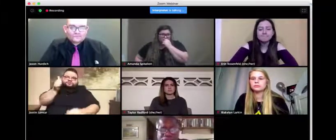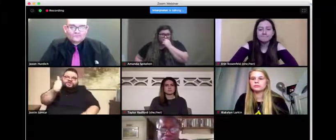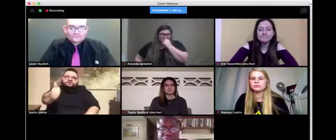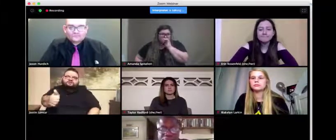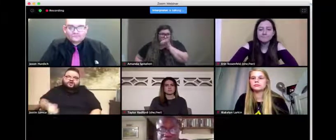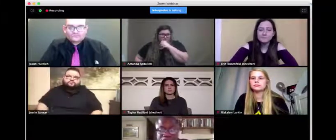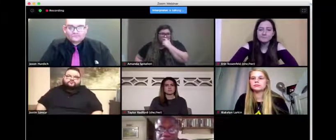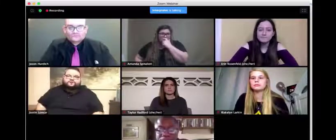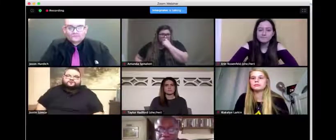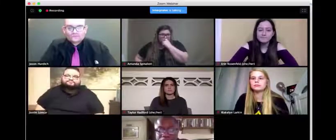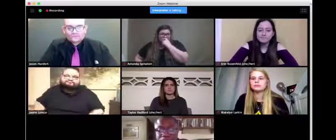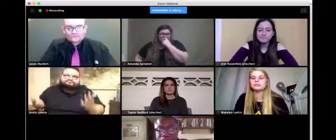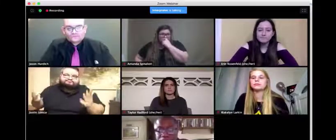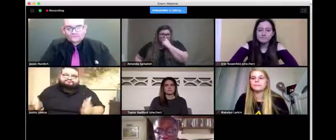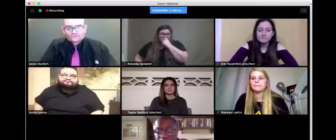but just be yourself.